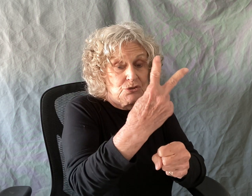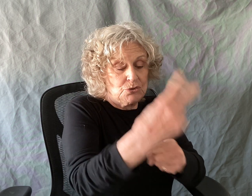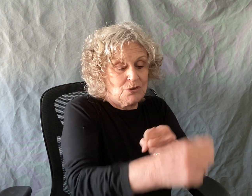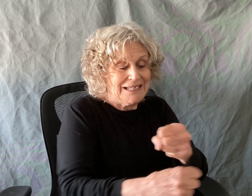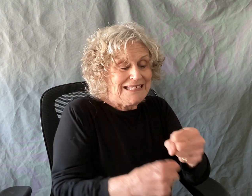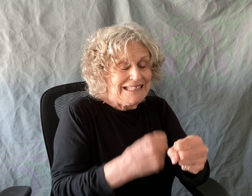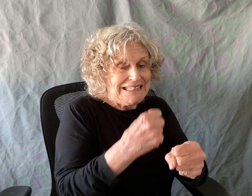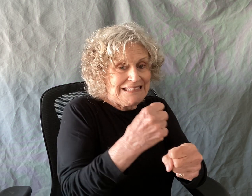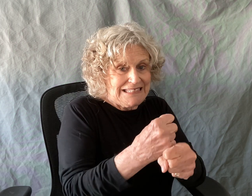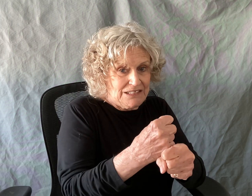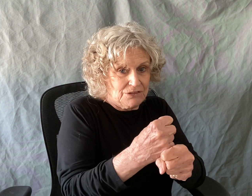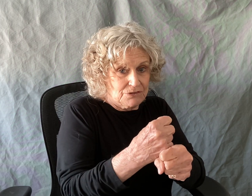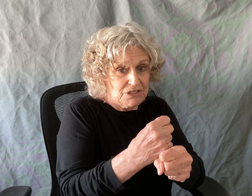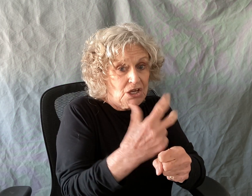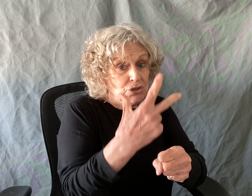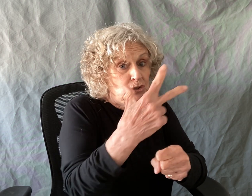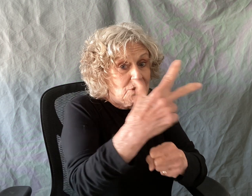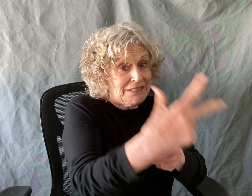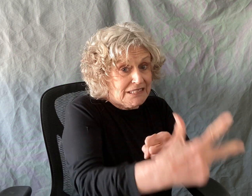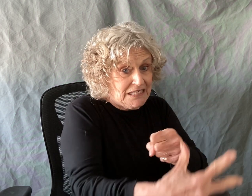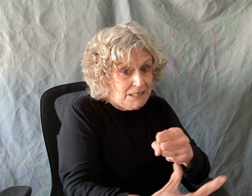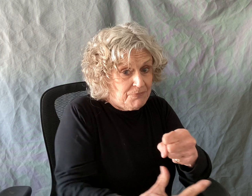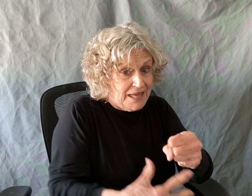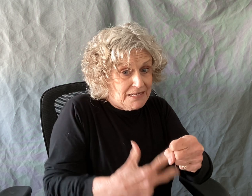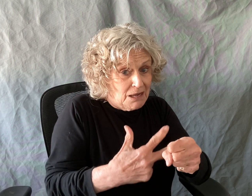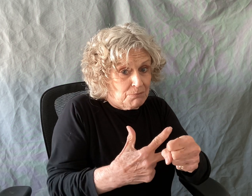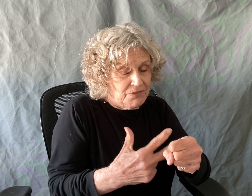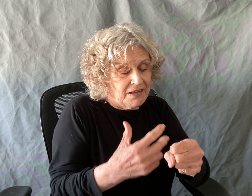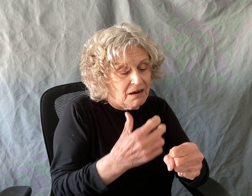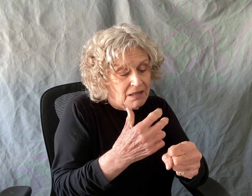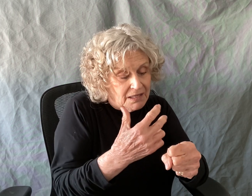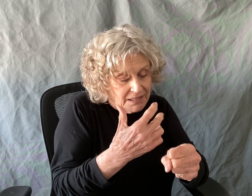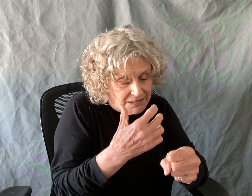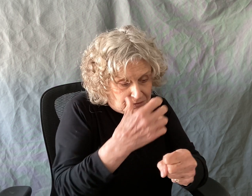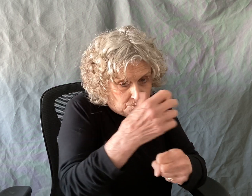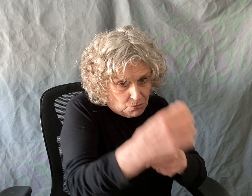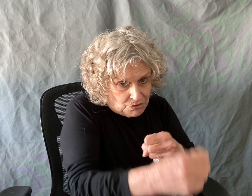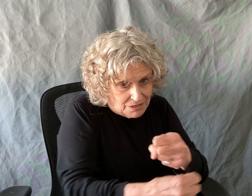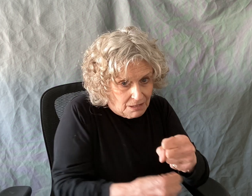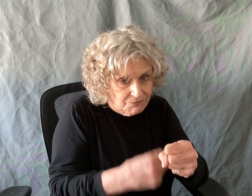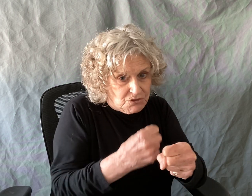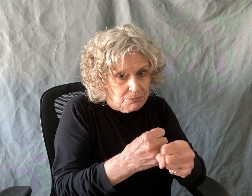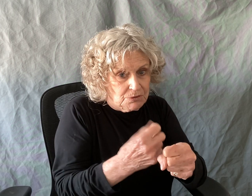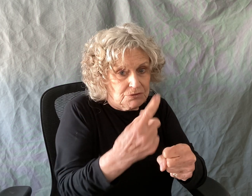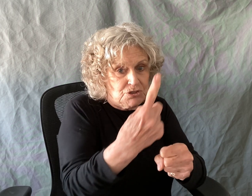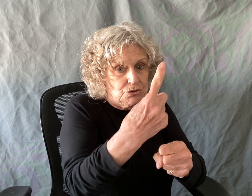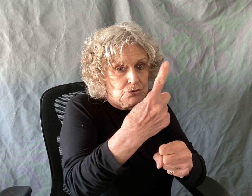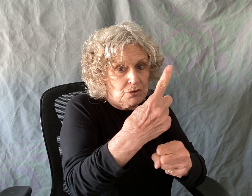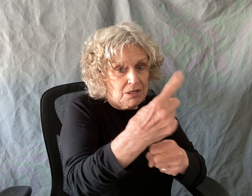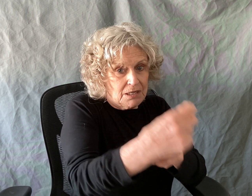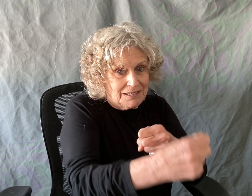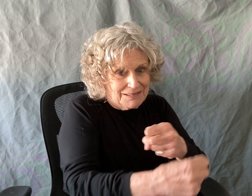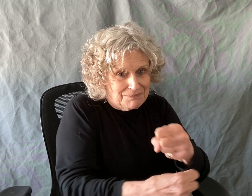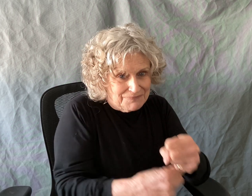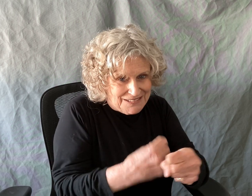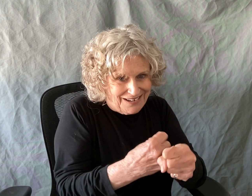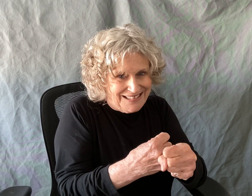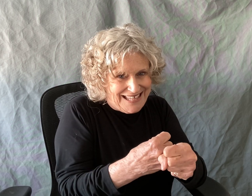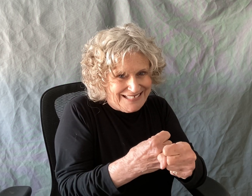2 years. You can keep that number there. It's more comfortable to tuck that